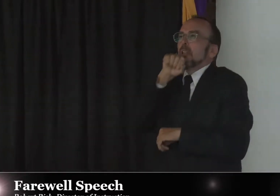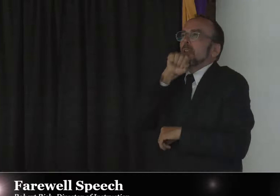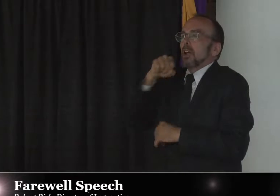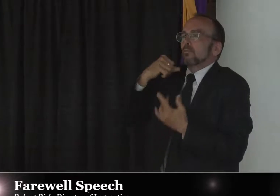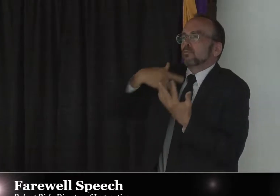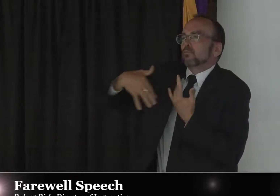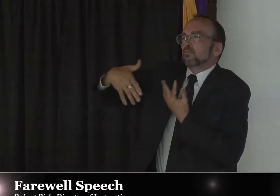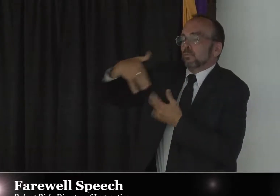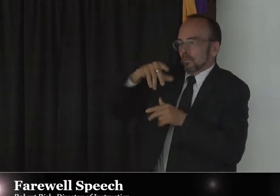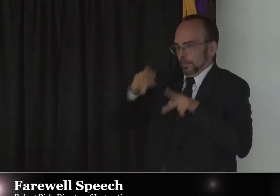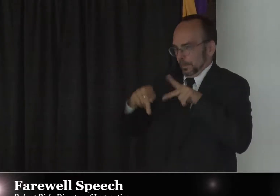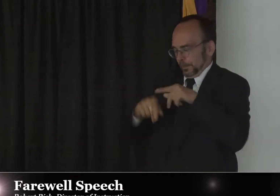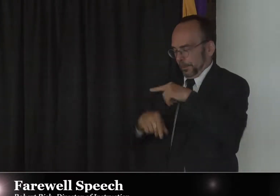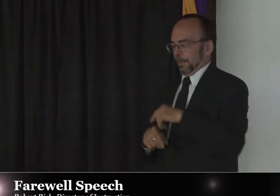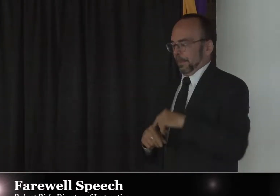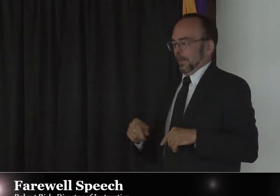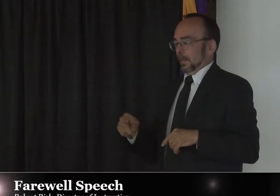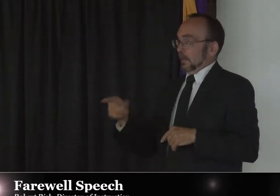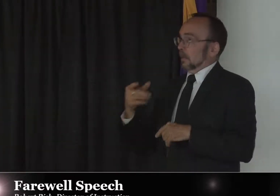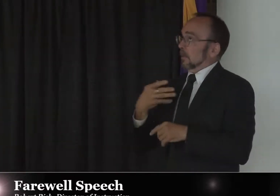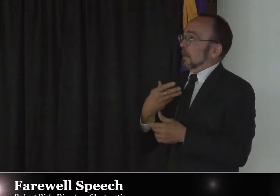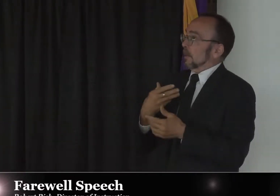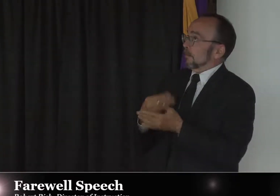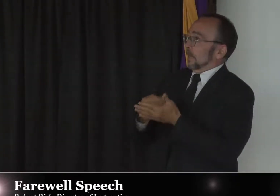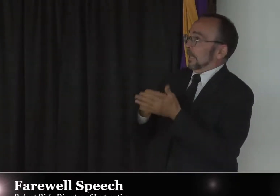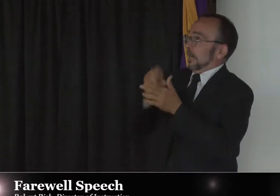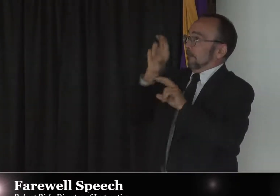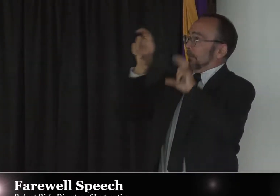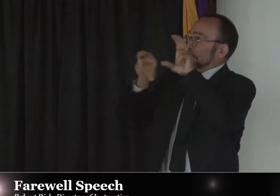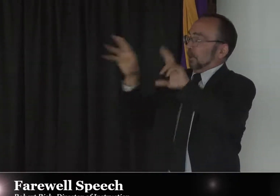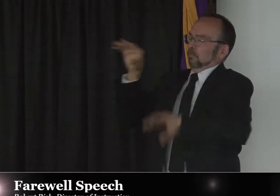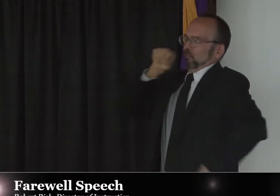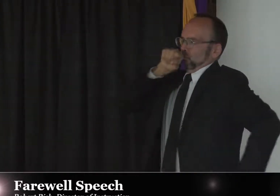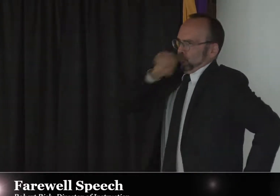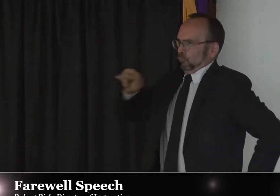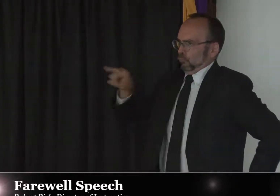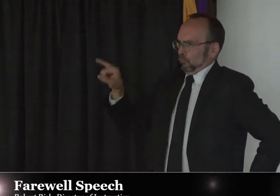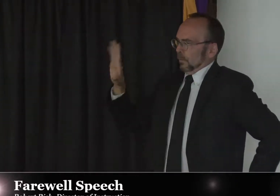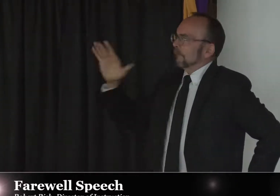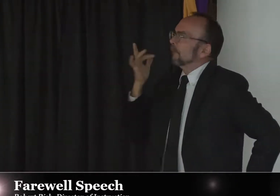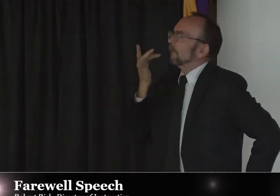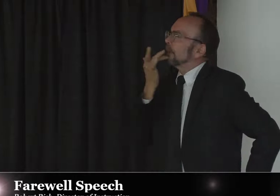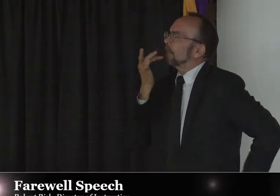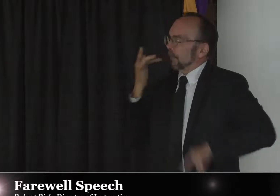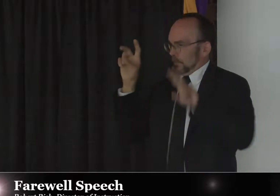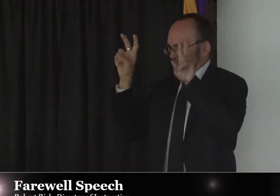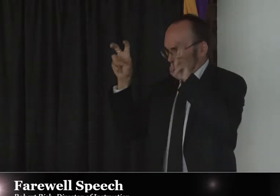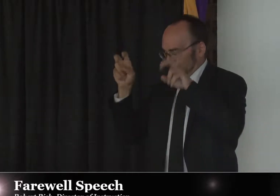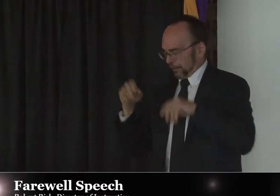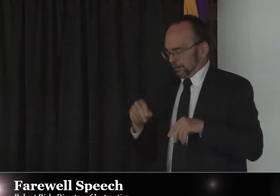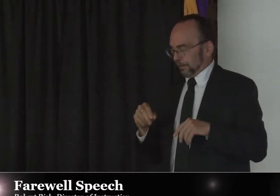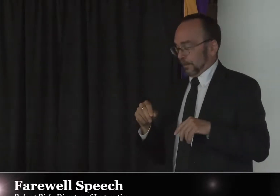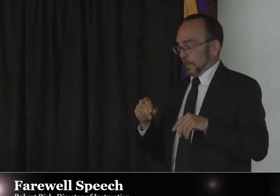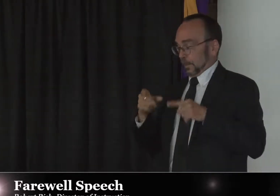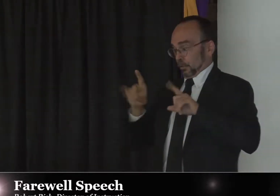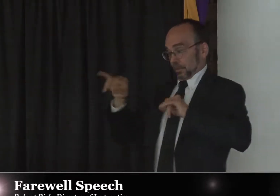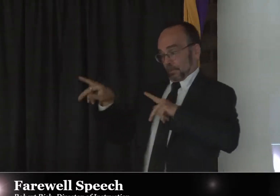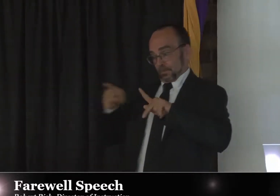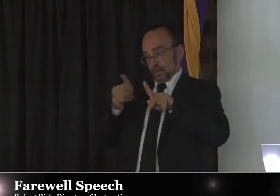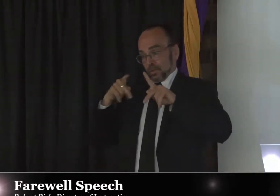things, and he loved the socializing. He talked about investments. That was his favorite